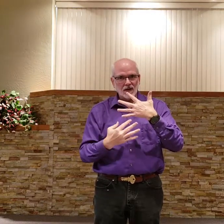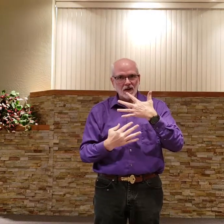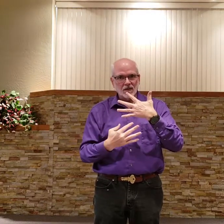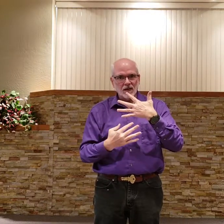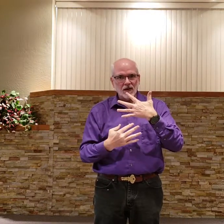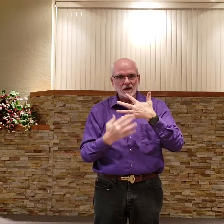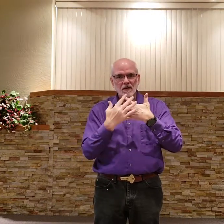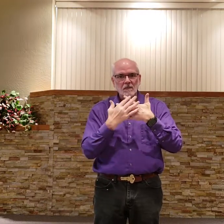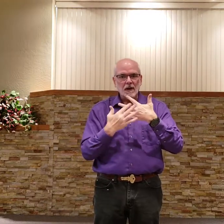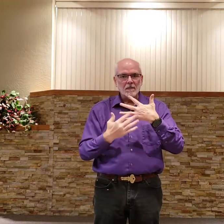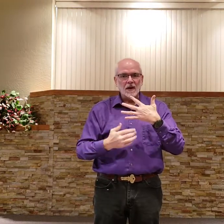other fingers, by blood.